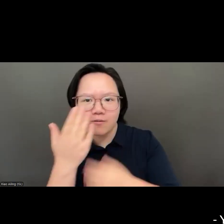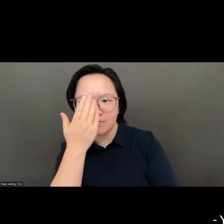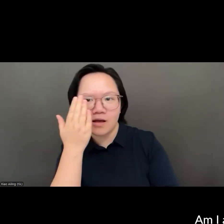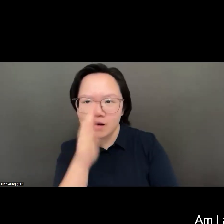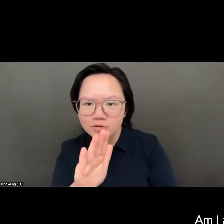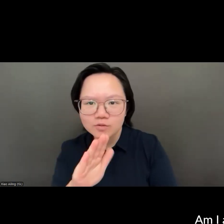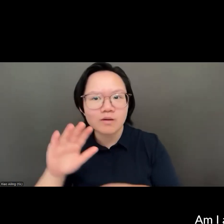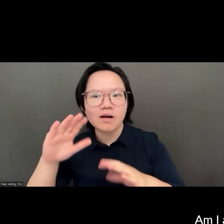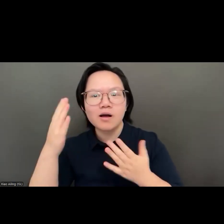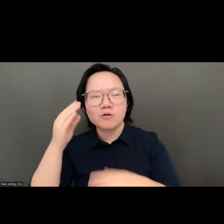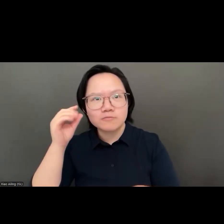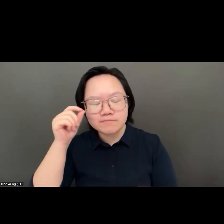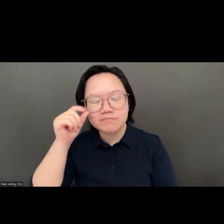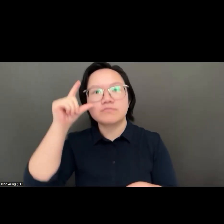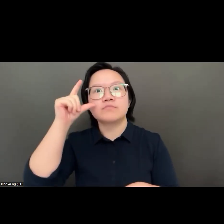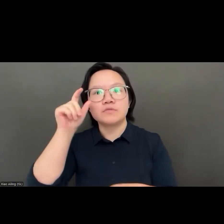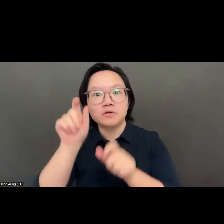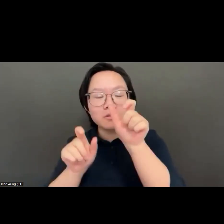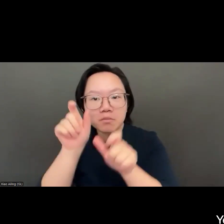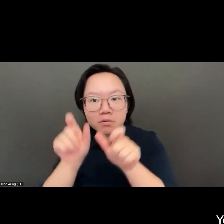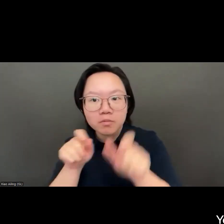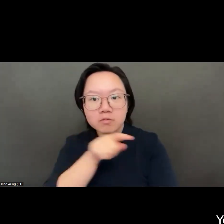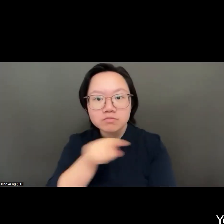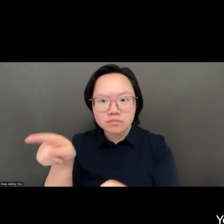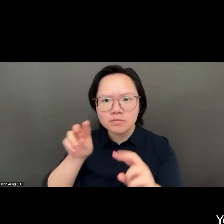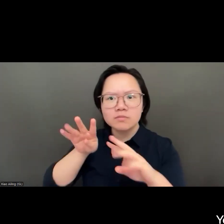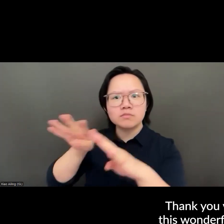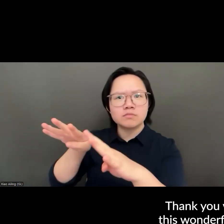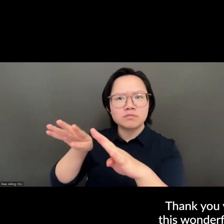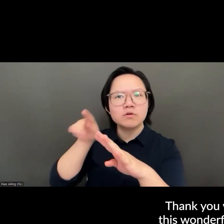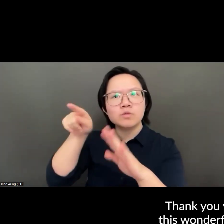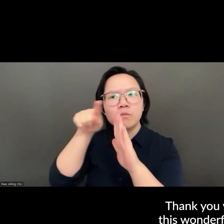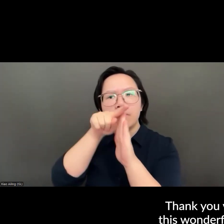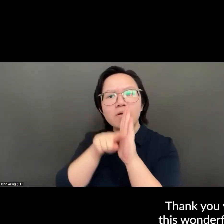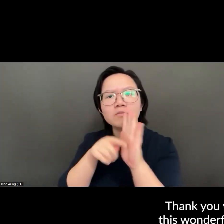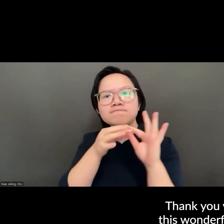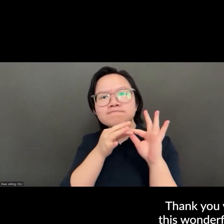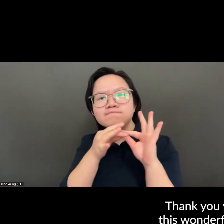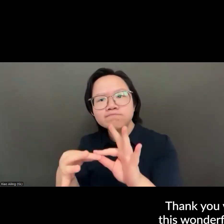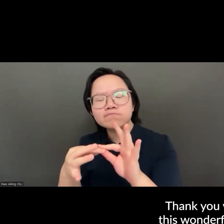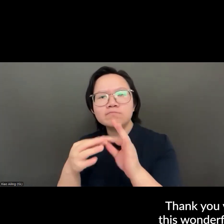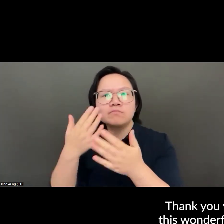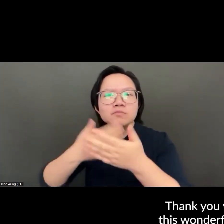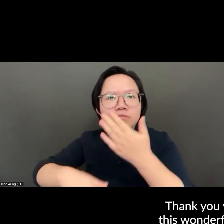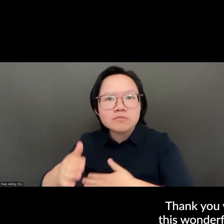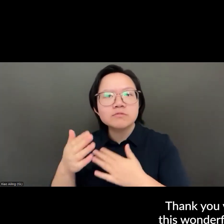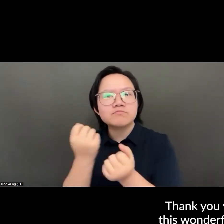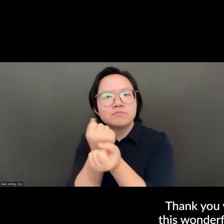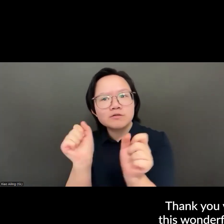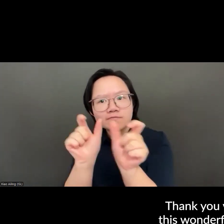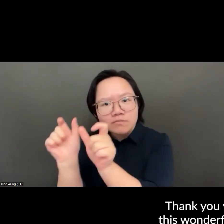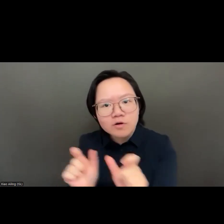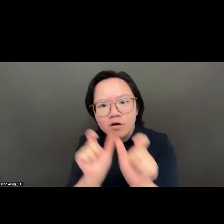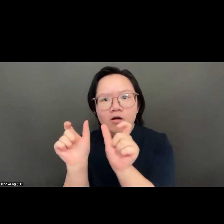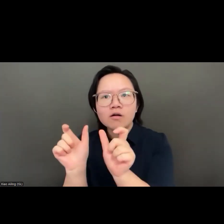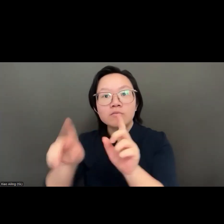Yeah, am I audible? Yeah. Thank you very much for this wonderful